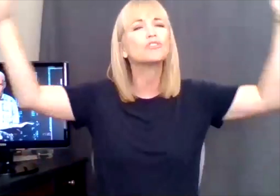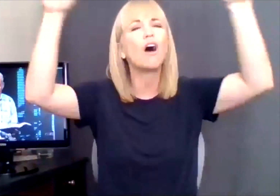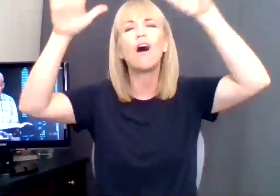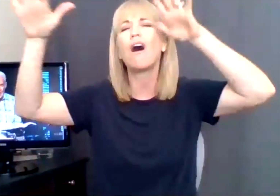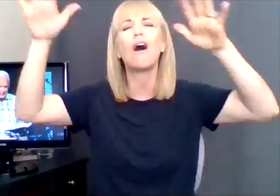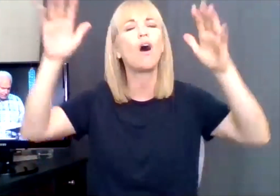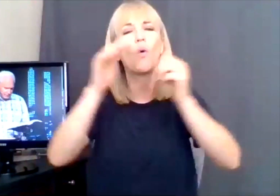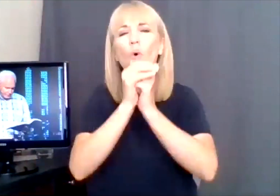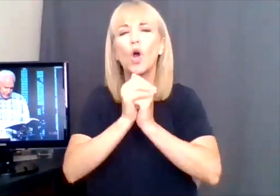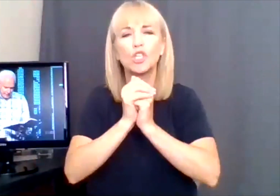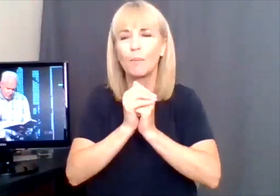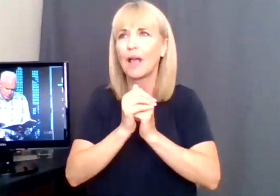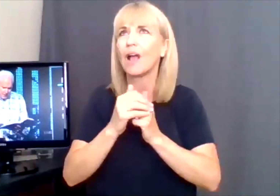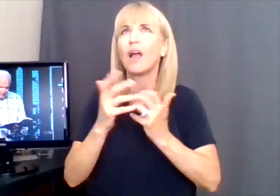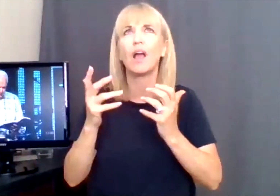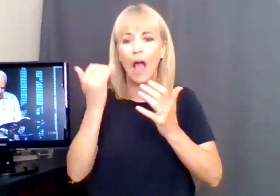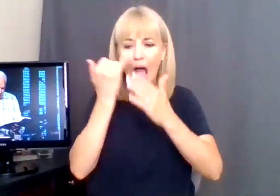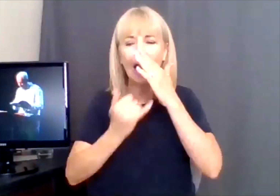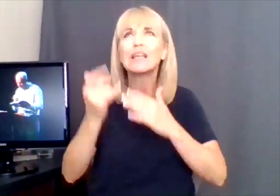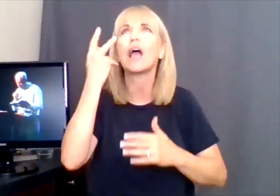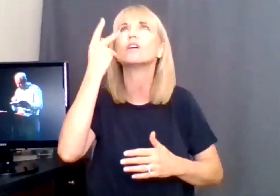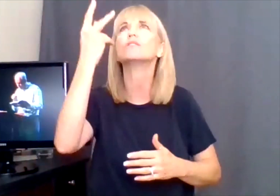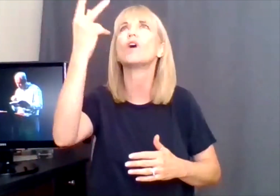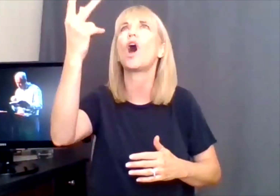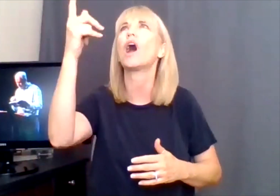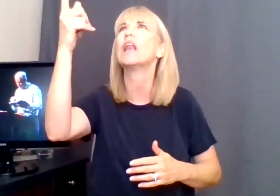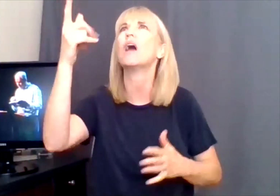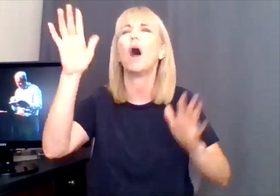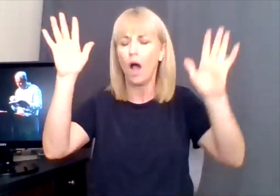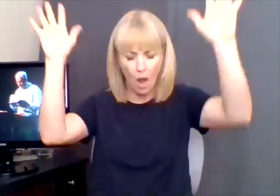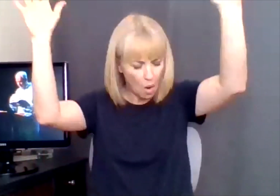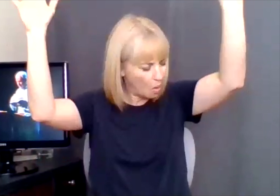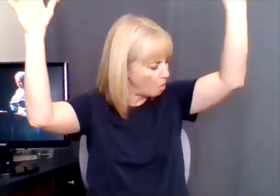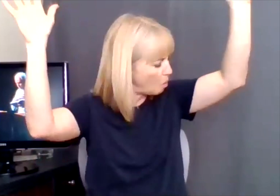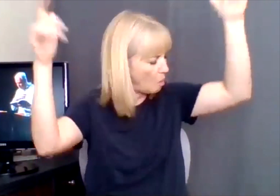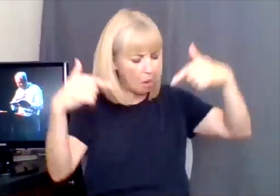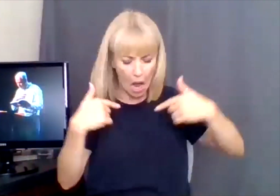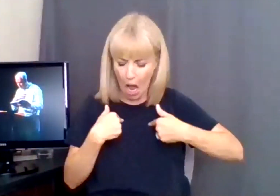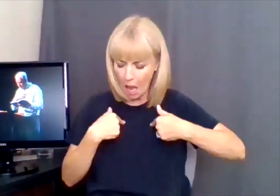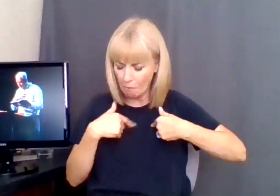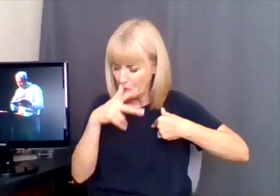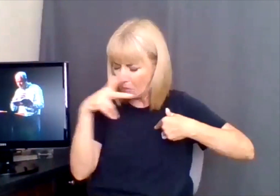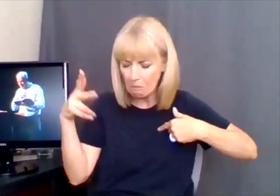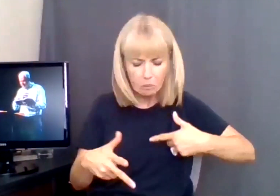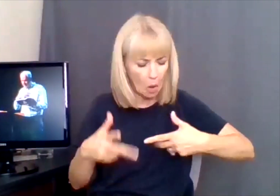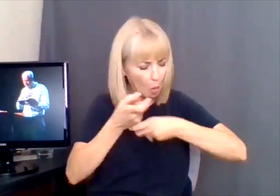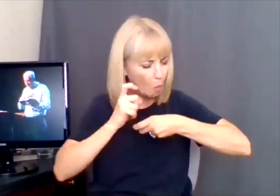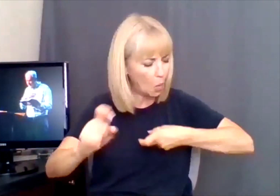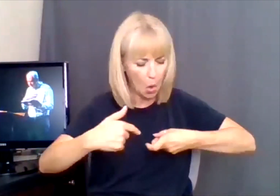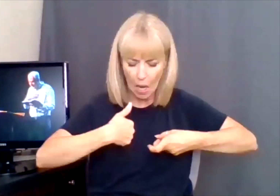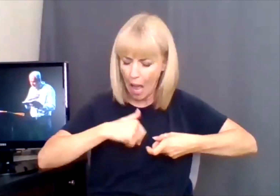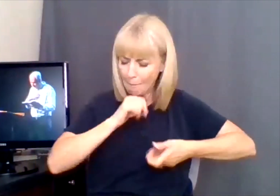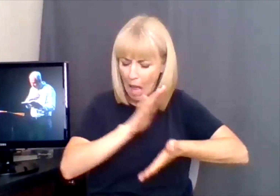Lord, who he is, he had this response in verse 5. He says, woe to me, I cried. I am ruined, for I am a man